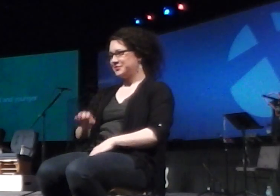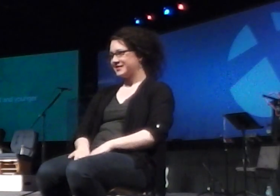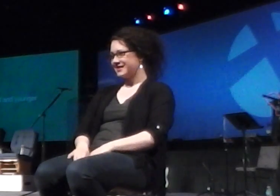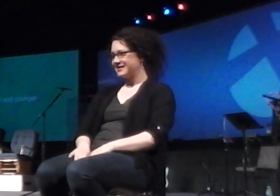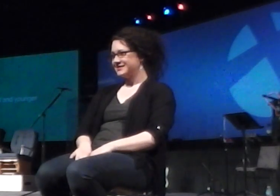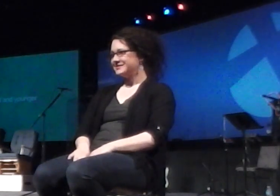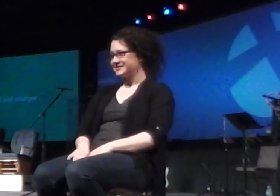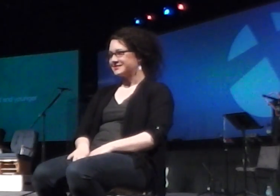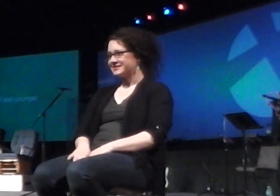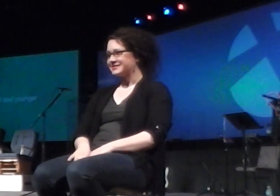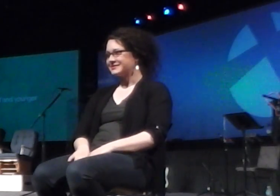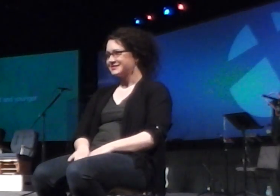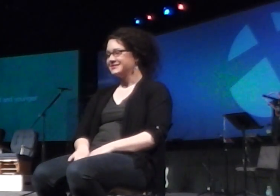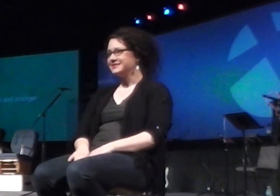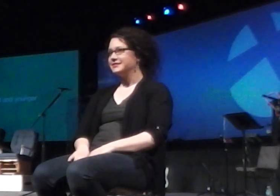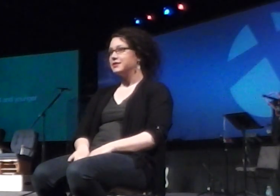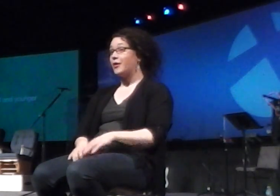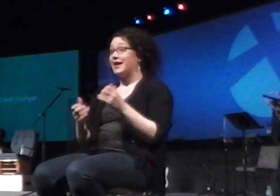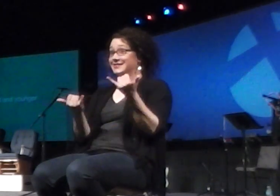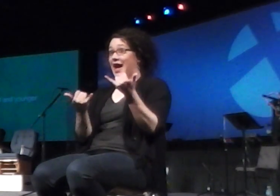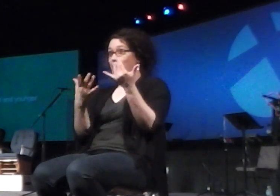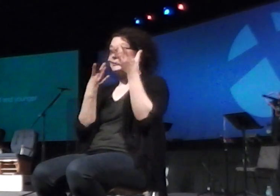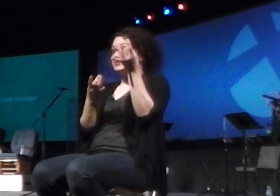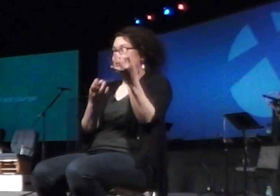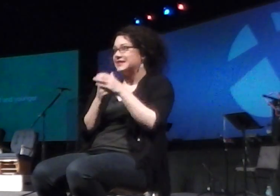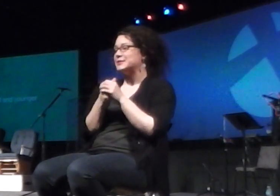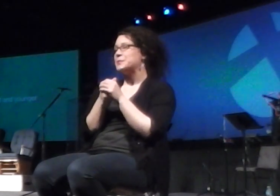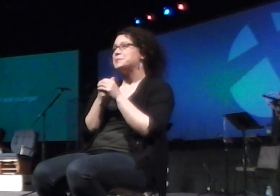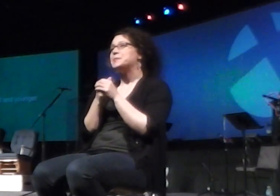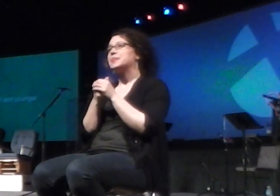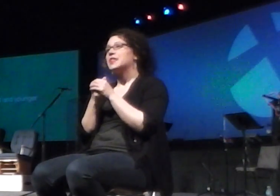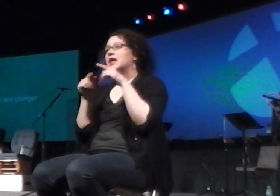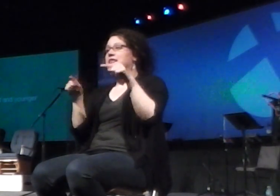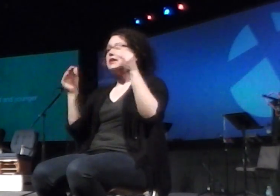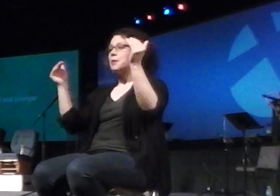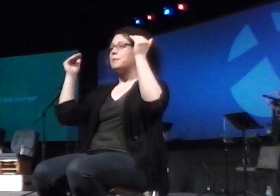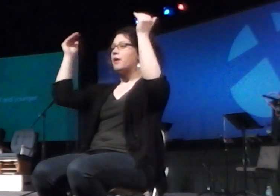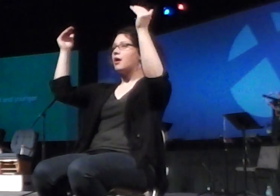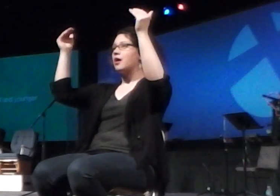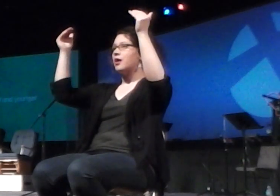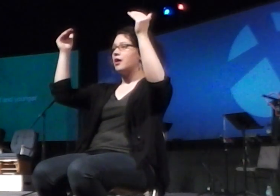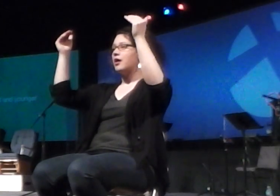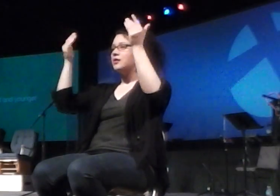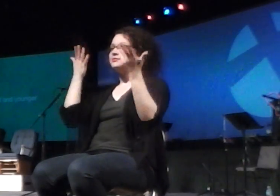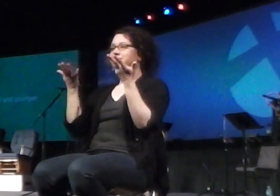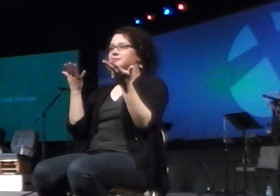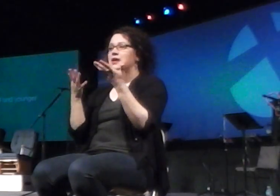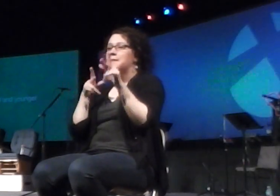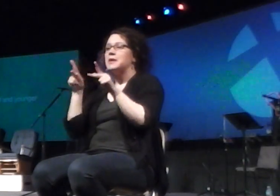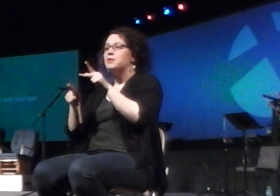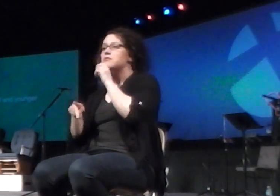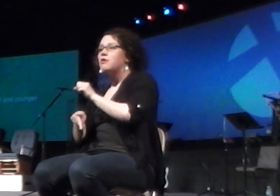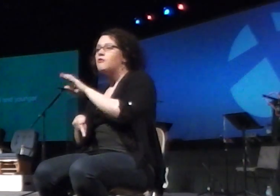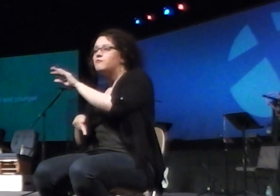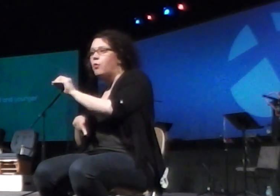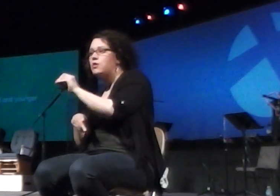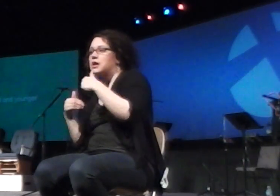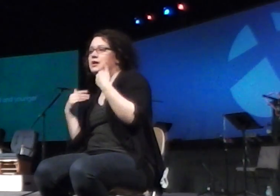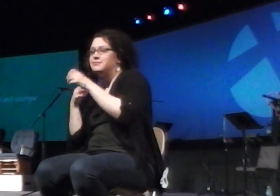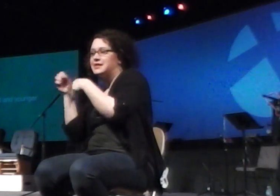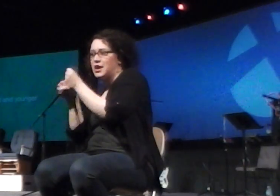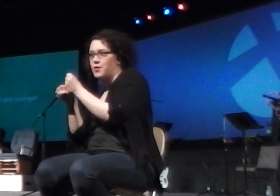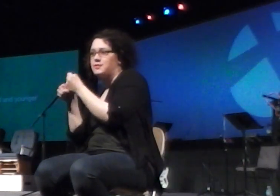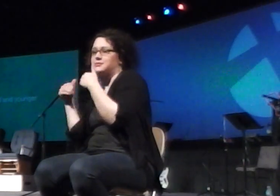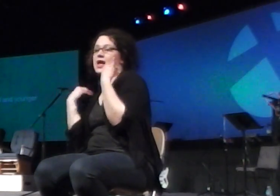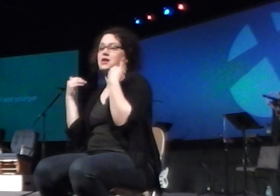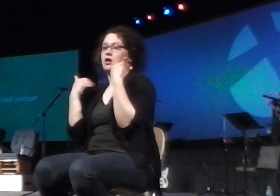Okay, all right, this is getting interesting. All right, this is a frequency that's supposedly about 40 years old and younger should be able to hear. Sit